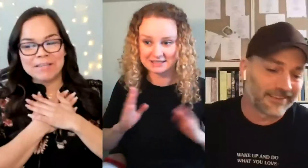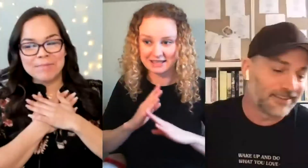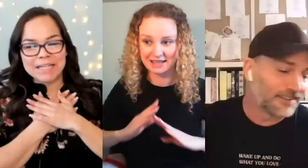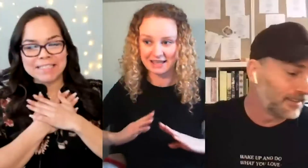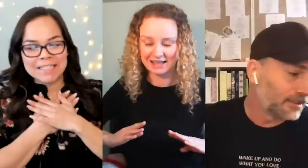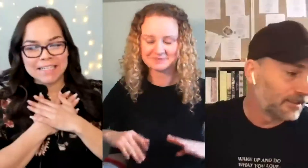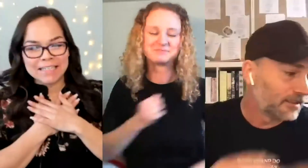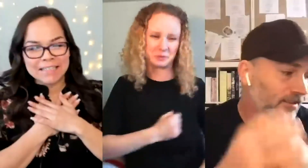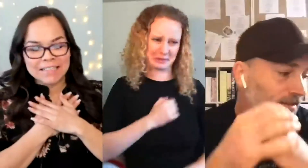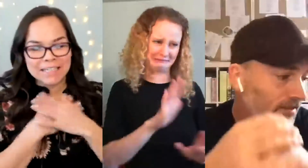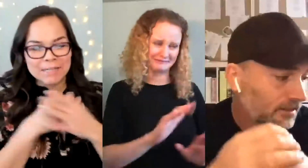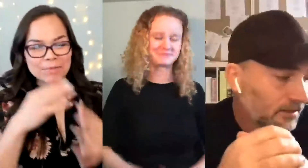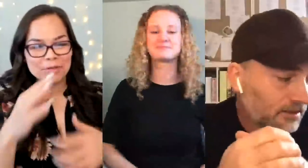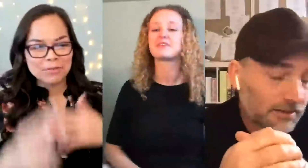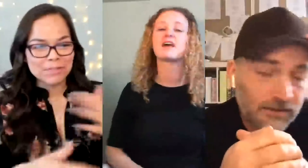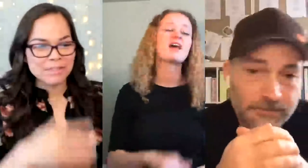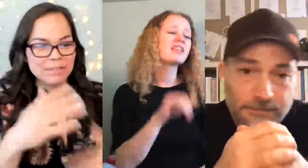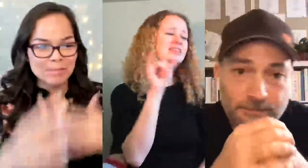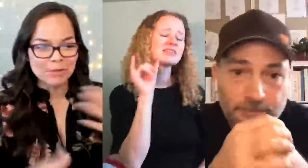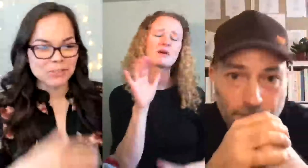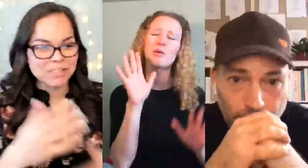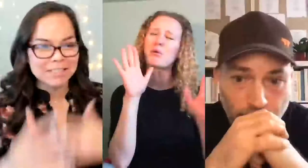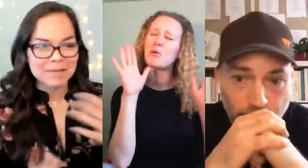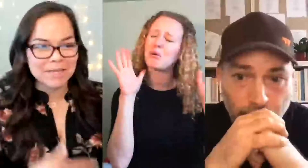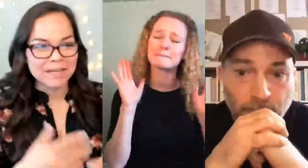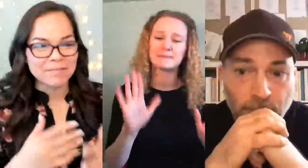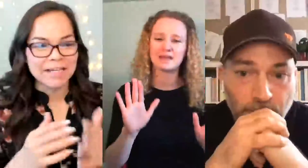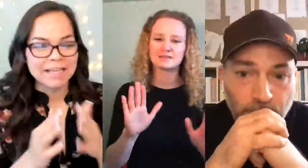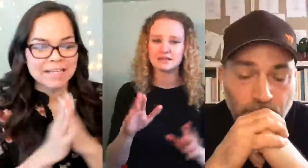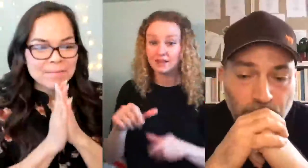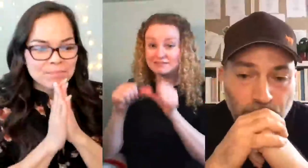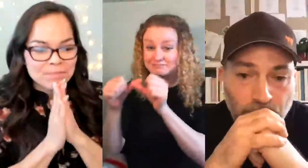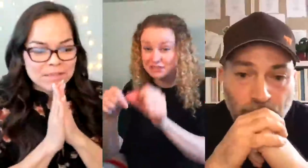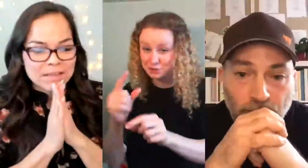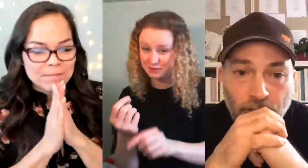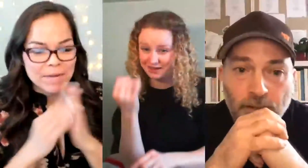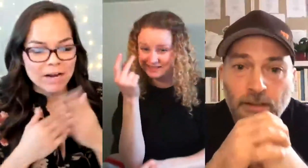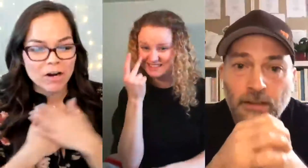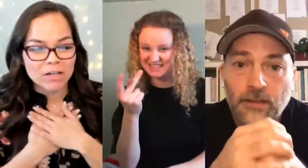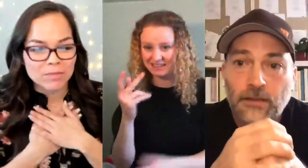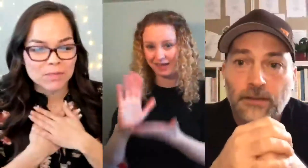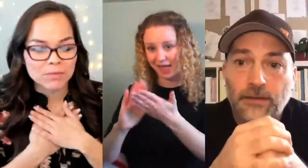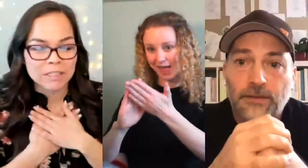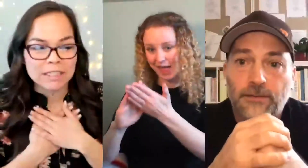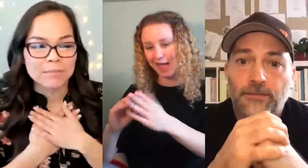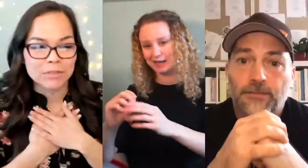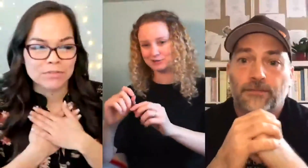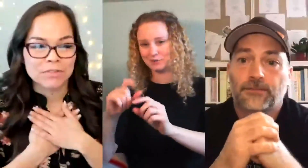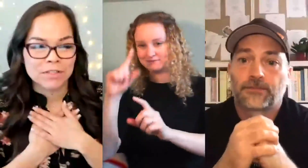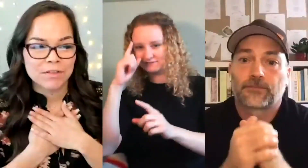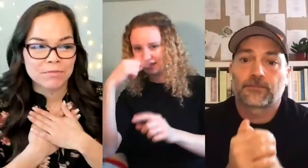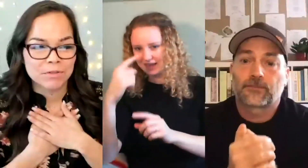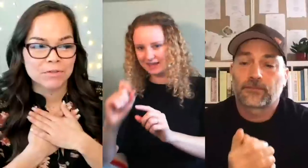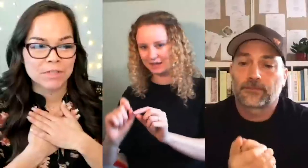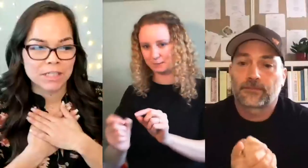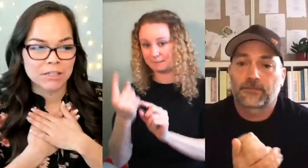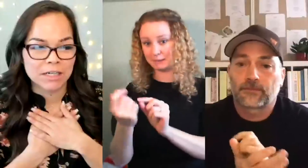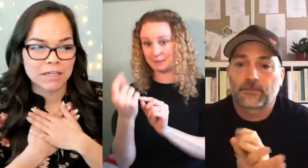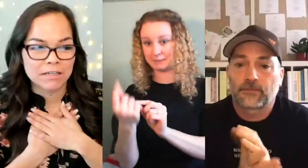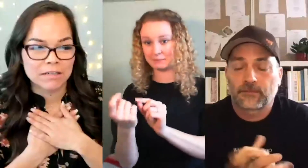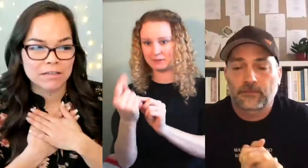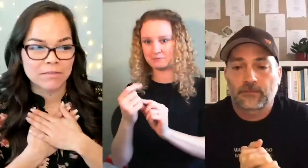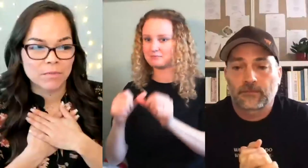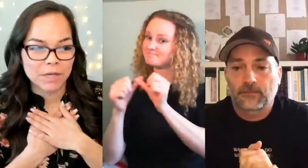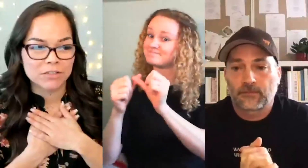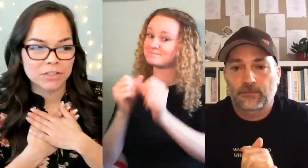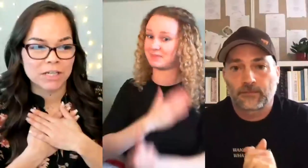was amazing. Keep those emojis coming up. Like, my heart was really moved through